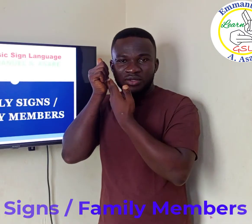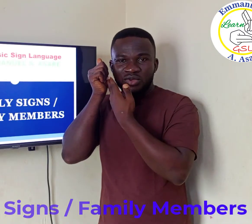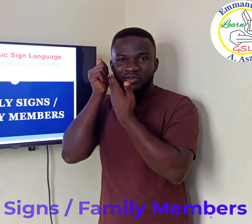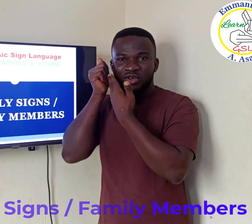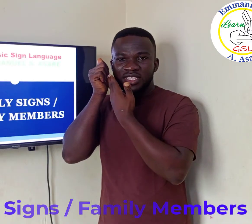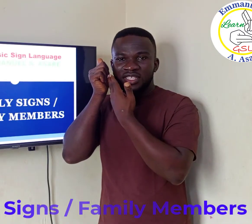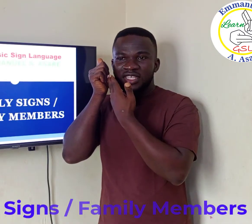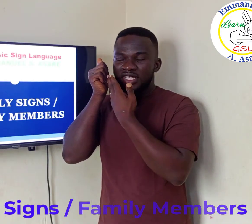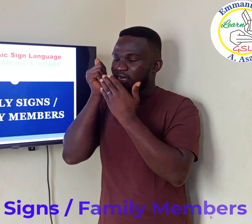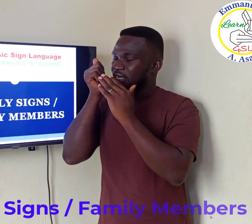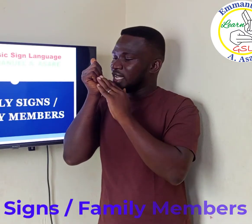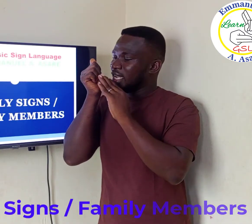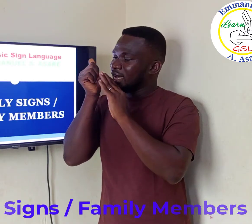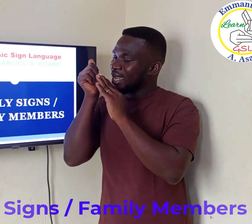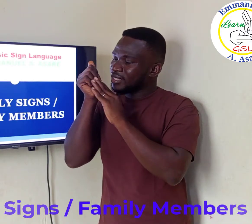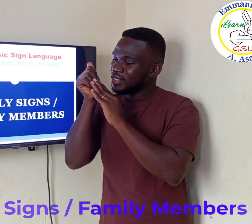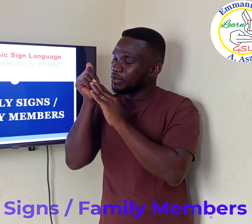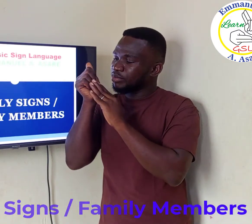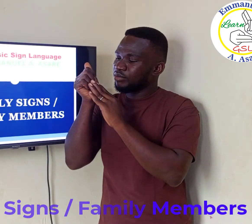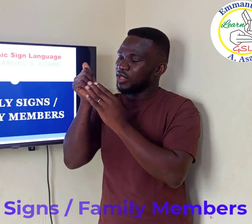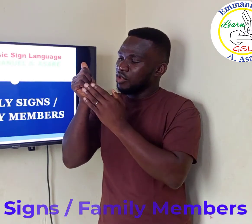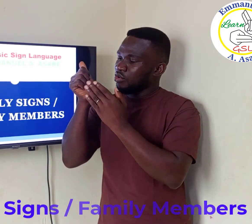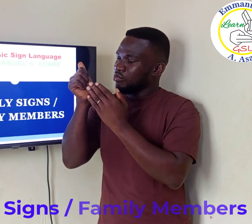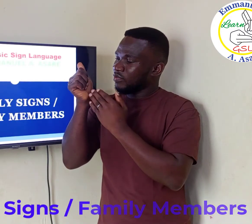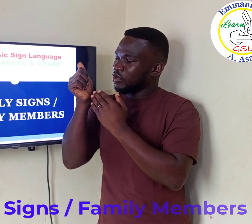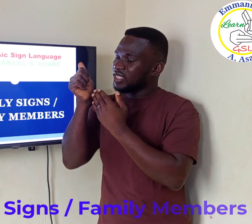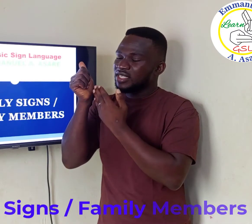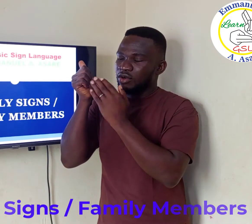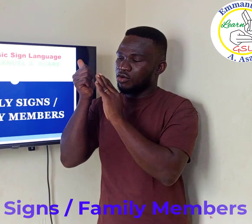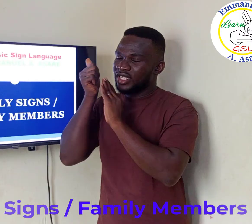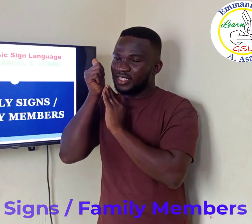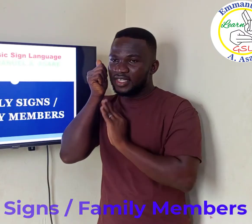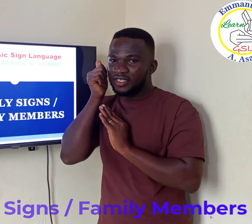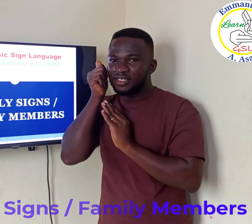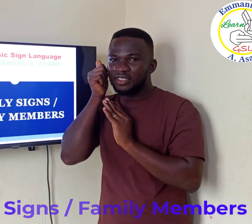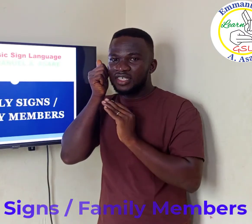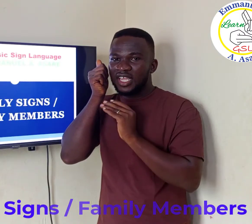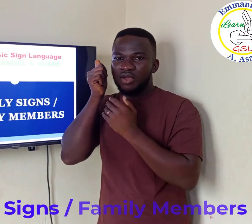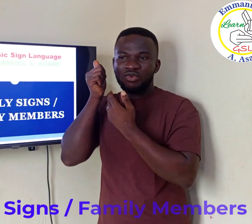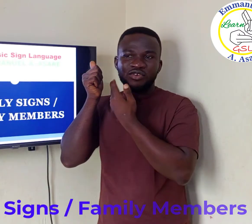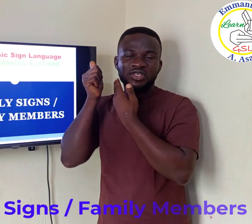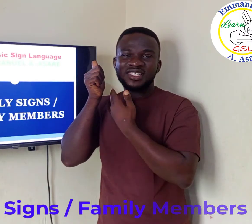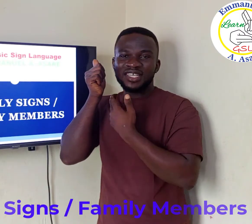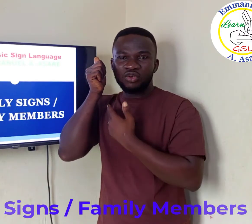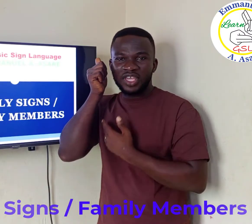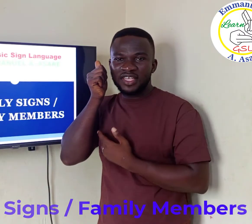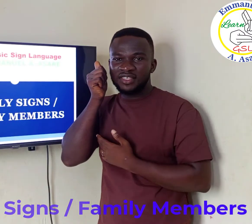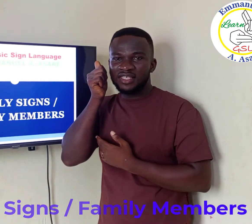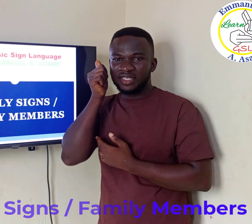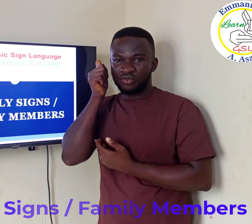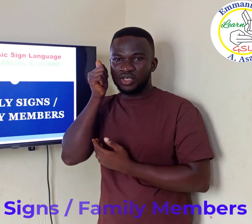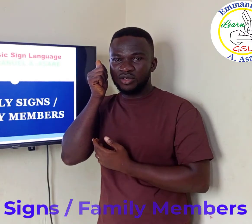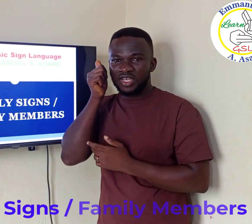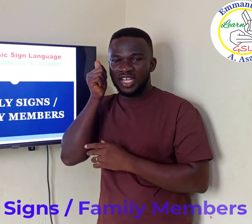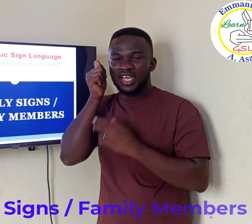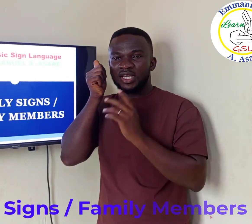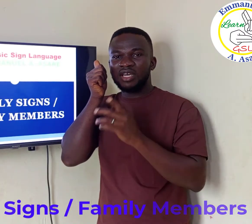have gotten the hand shape, we've gotten the orientation, we've gotten the location as well. Now we're left